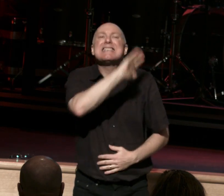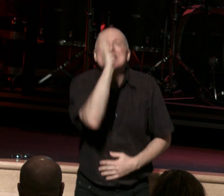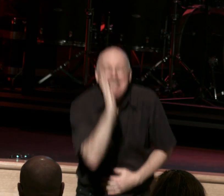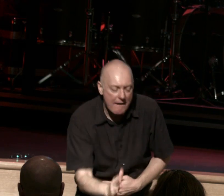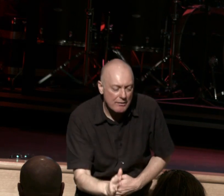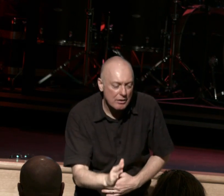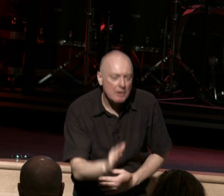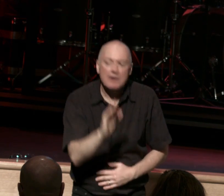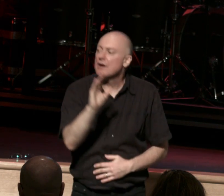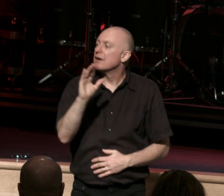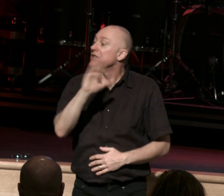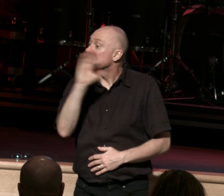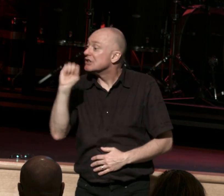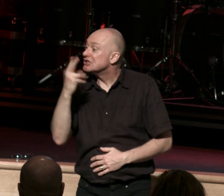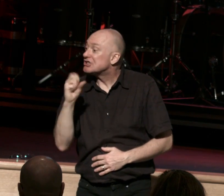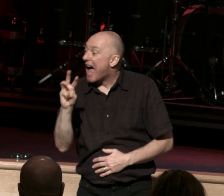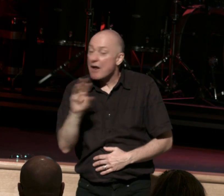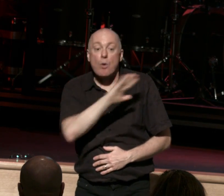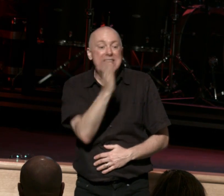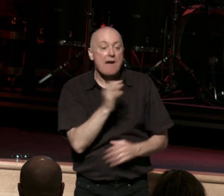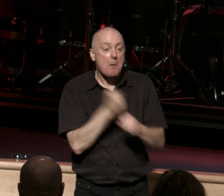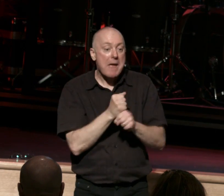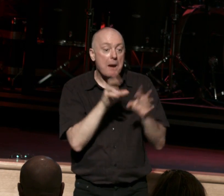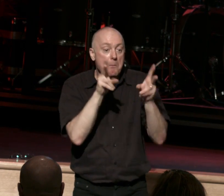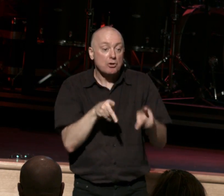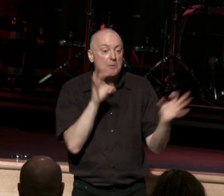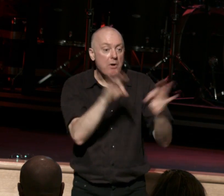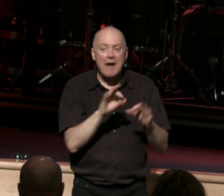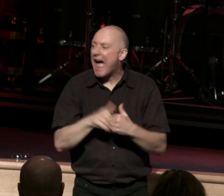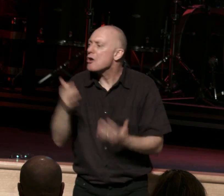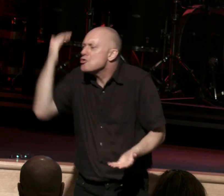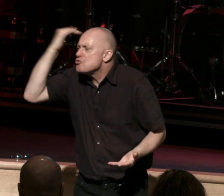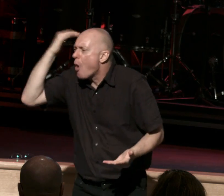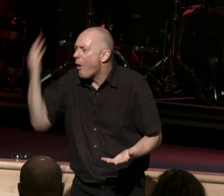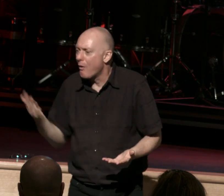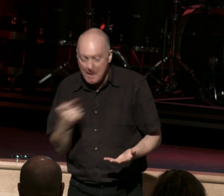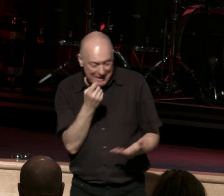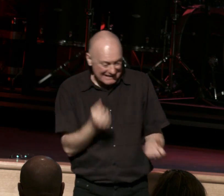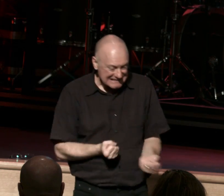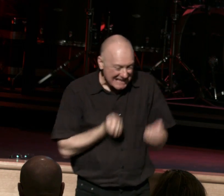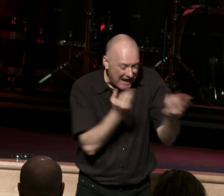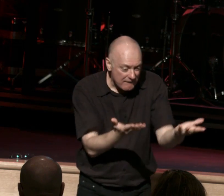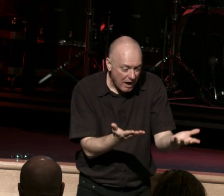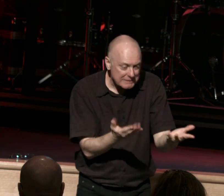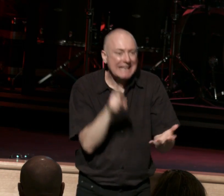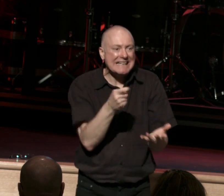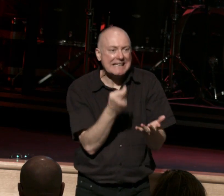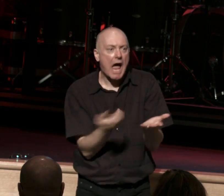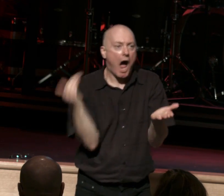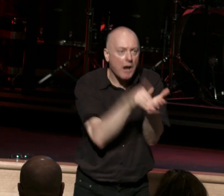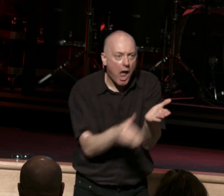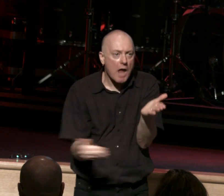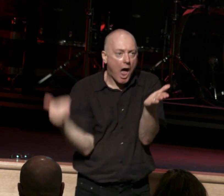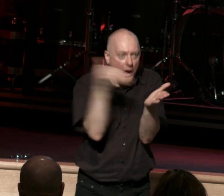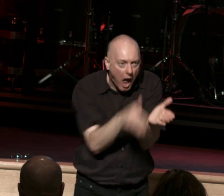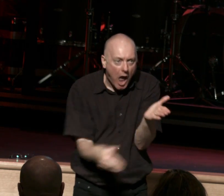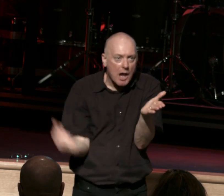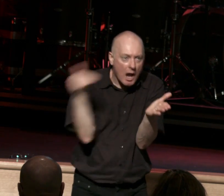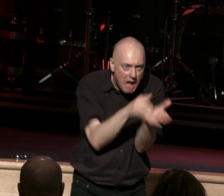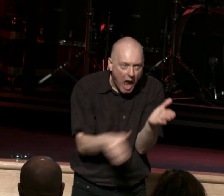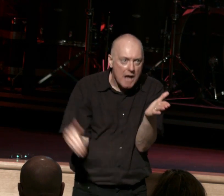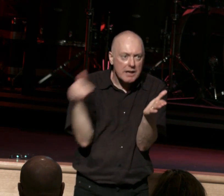never. The shadow can never make perfect. How do we know? Because the sacrifices need to be